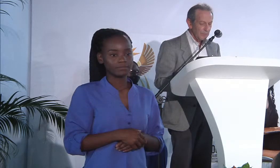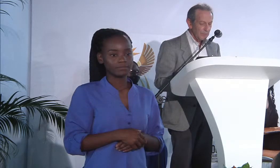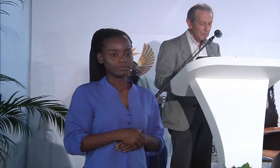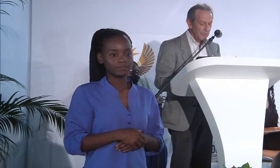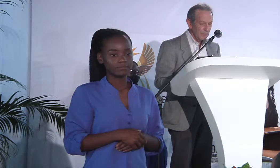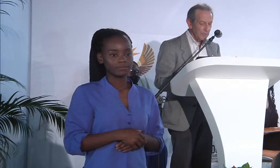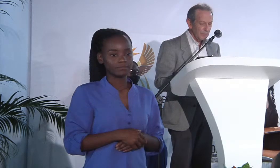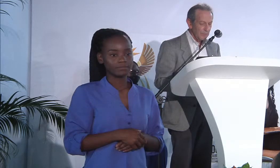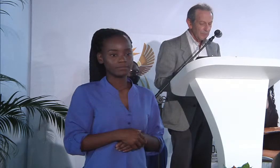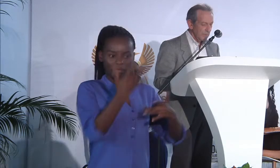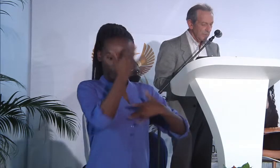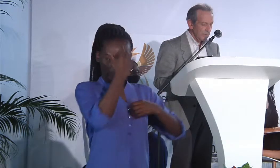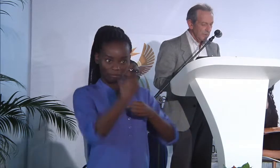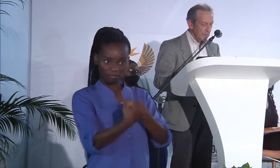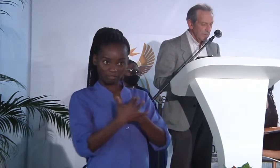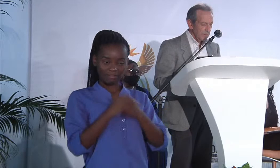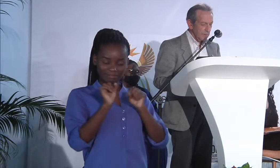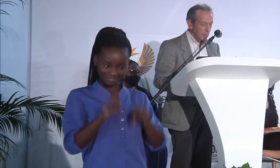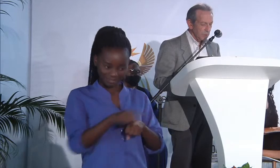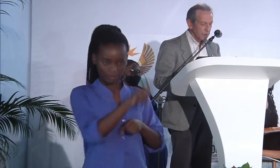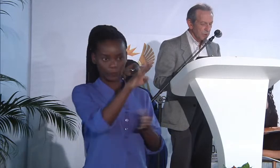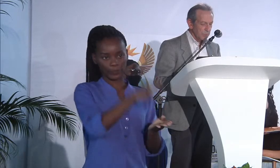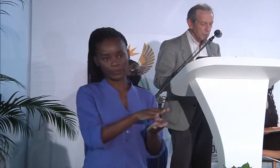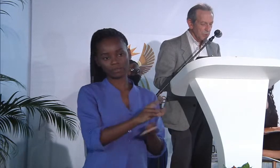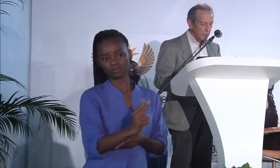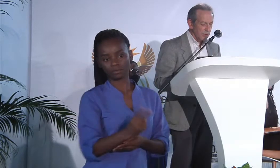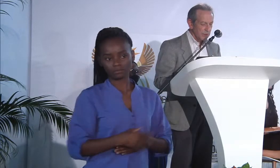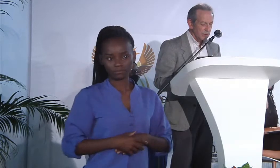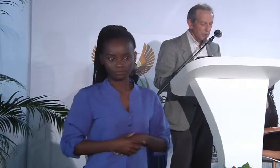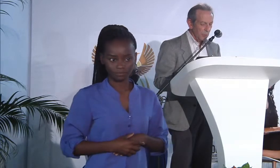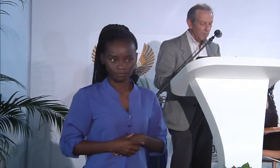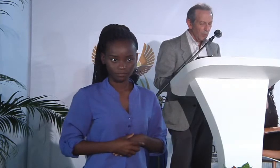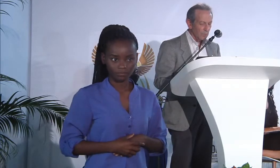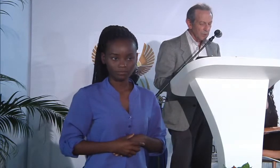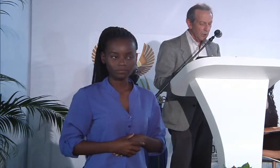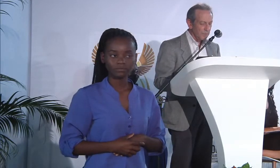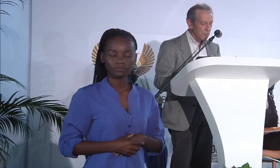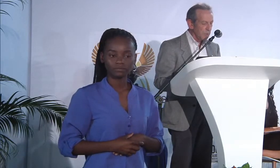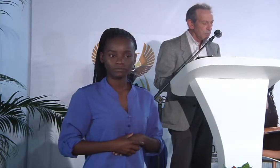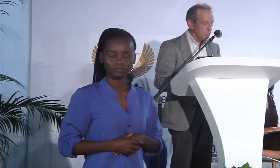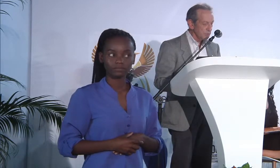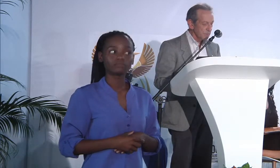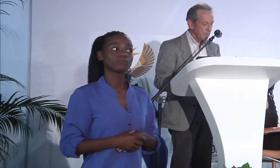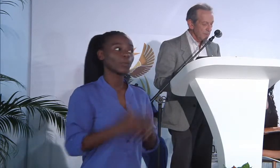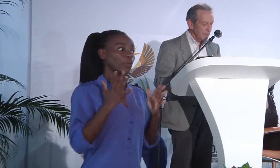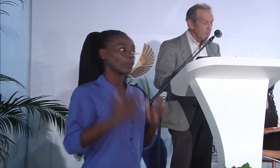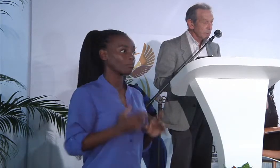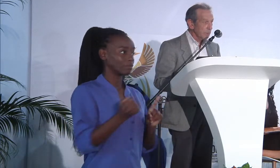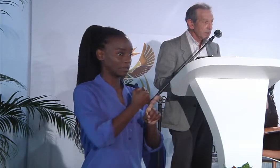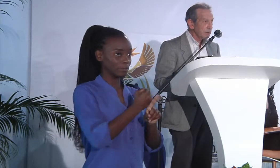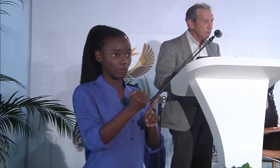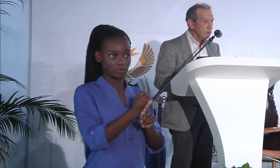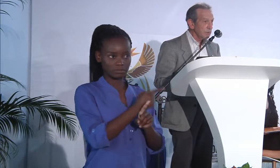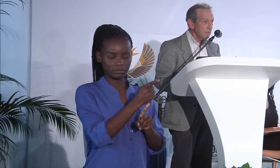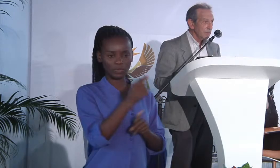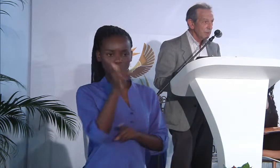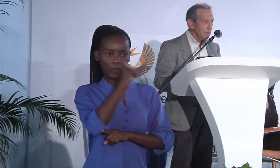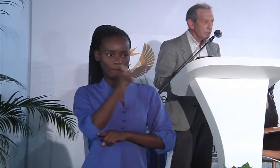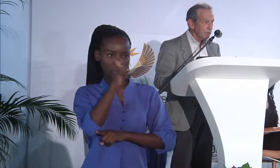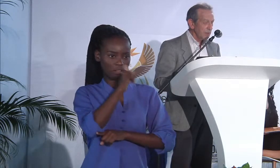related mortality. It will also contribute to the reduction in all forms of human abuse, criminal